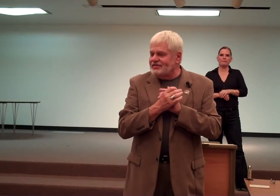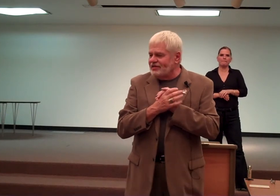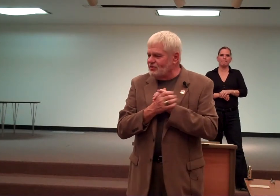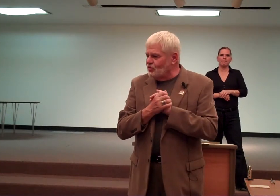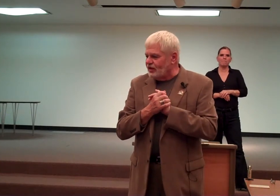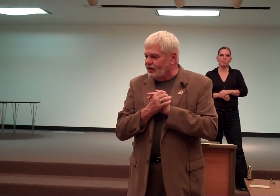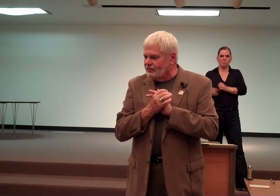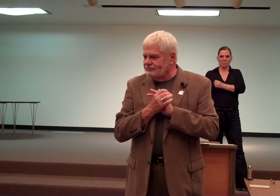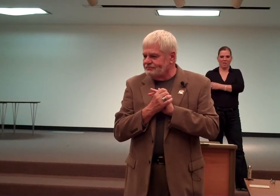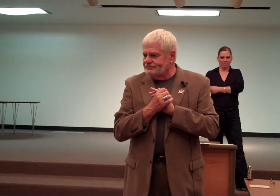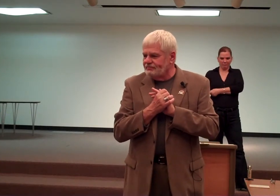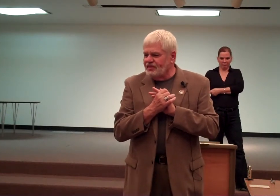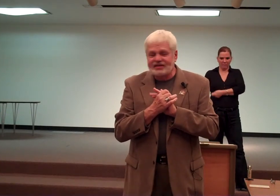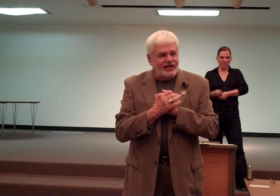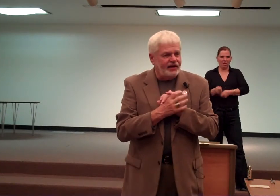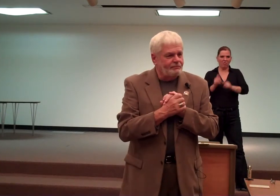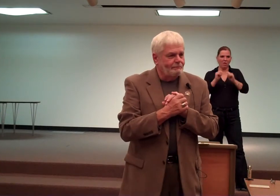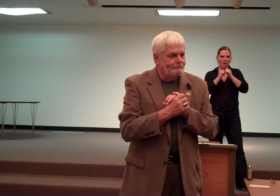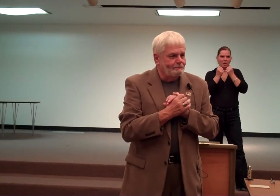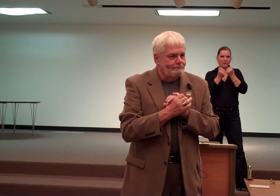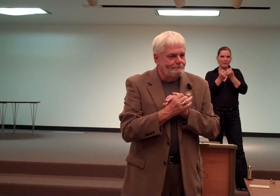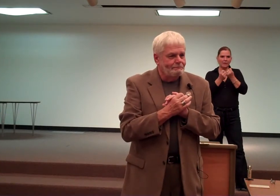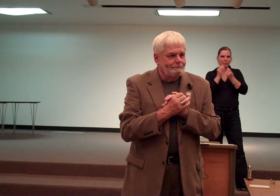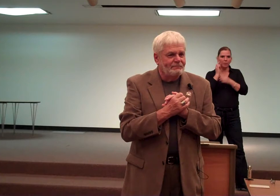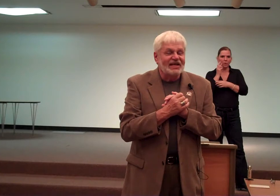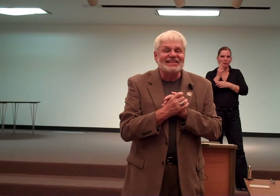The hockey team in Wheeling, nickname,